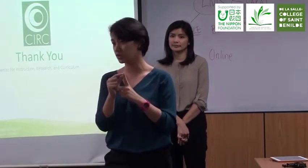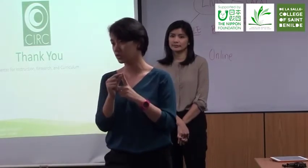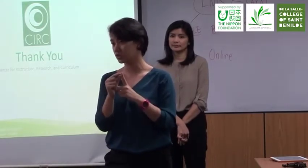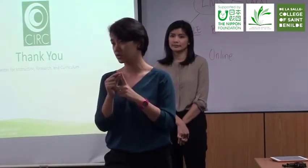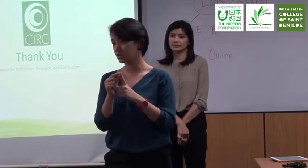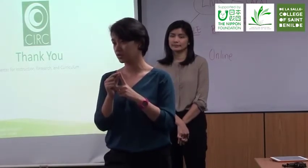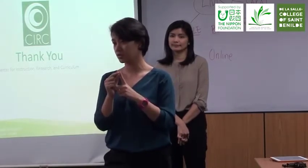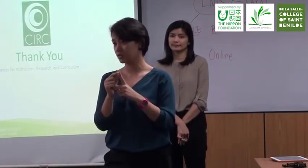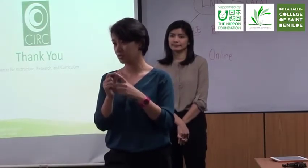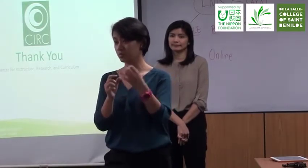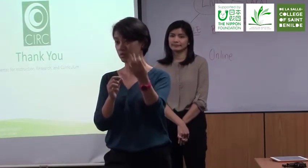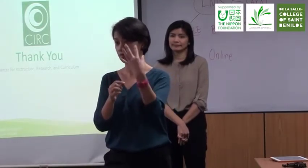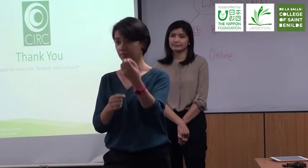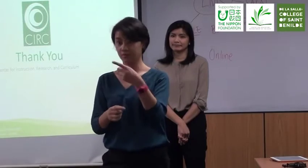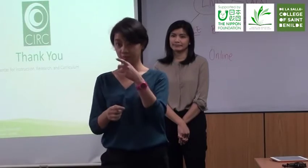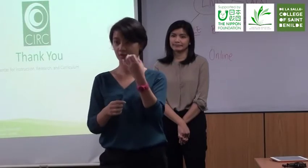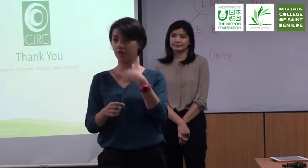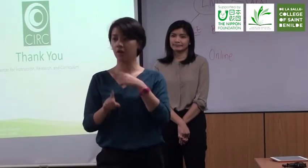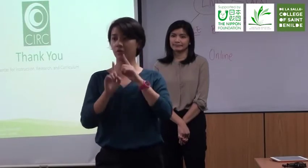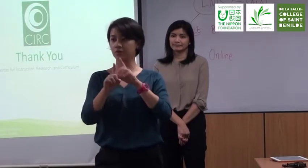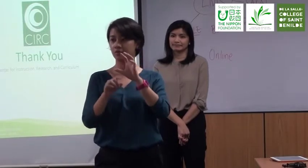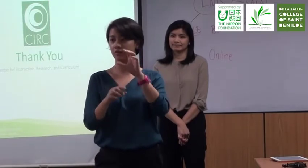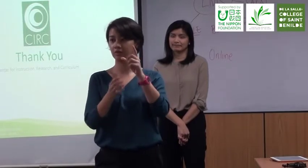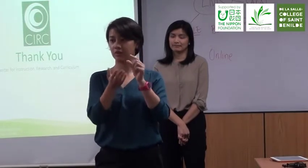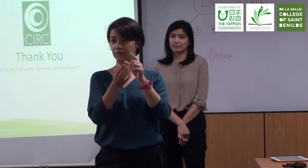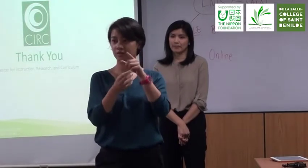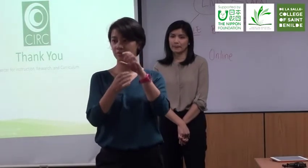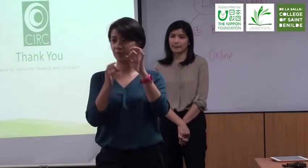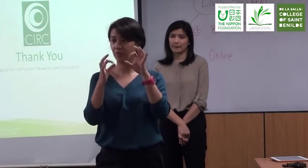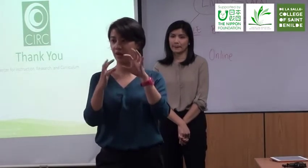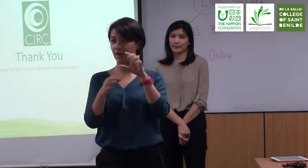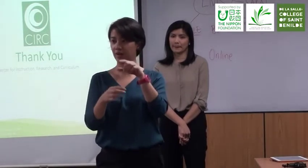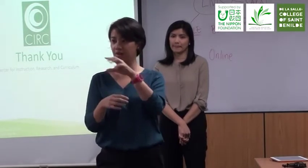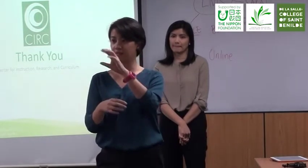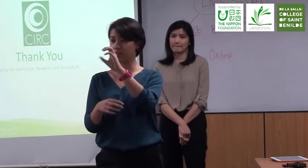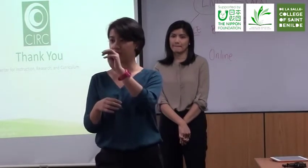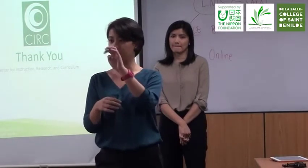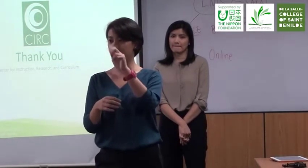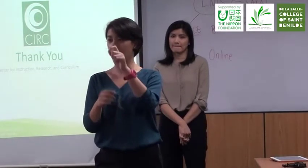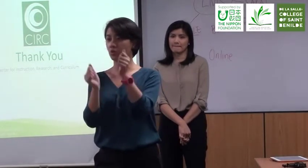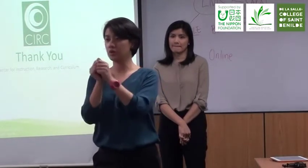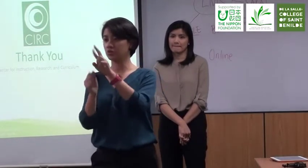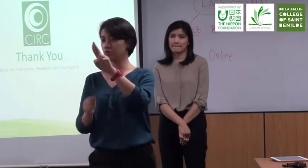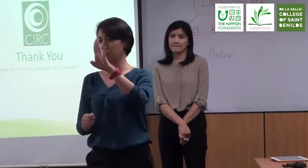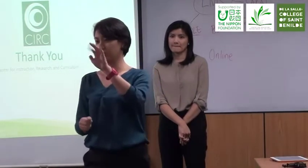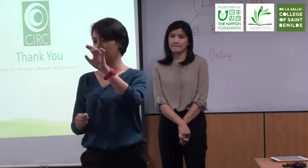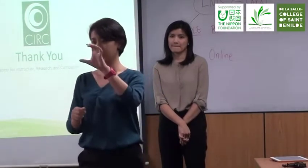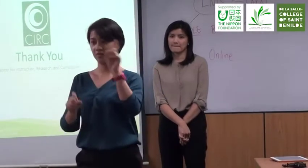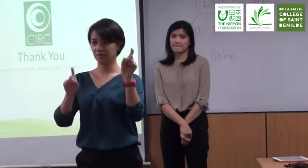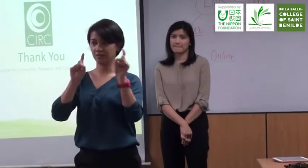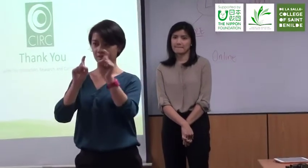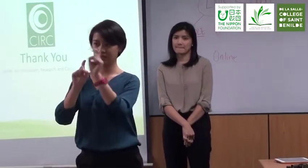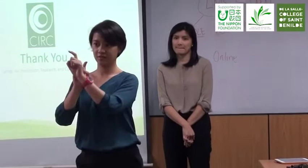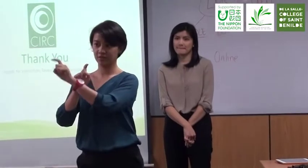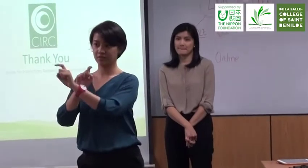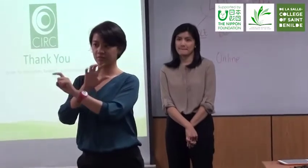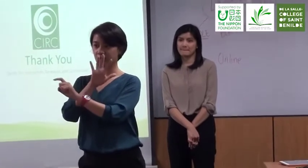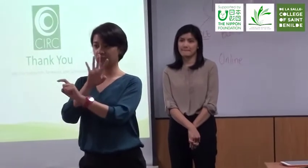online. I give them a comment. They have to respond in 50 words.